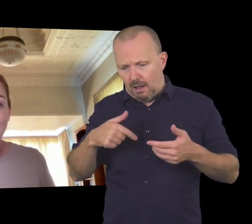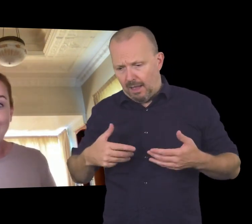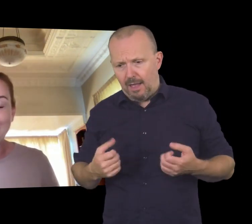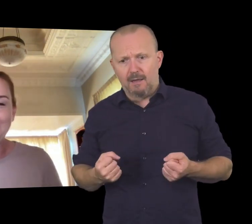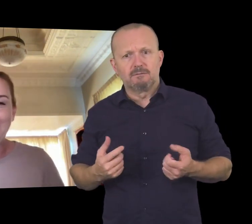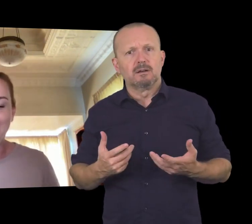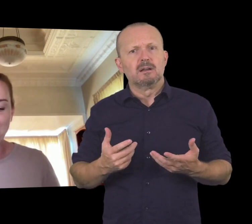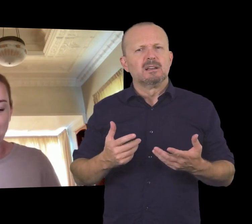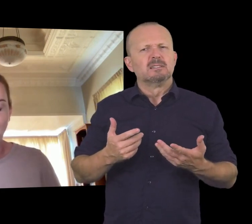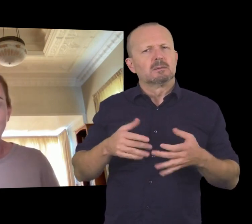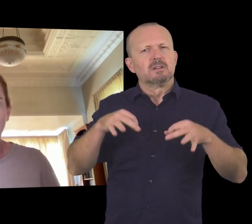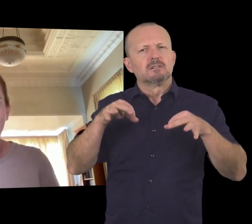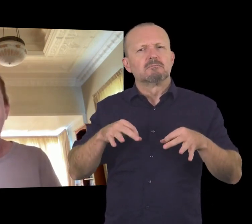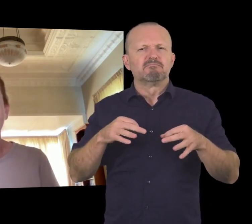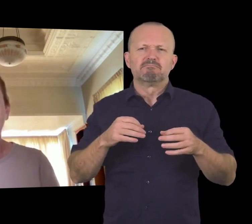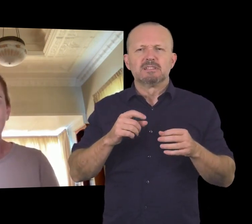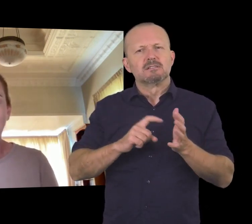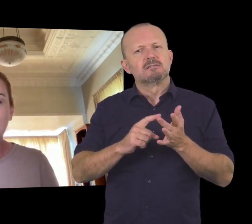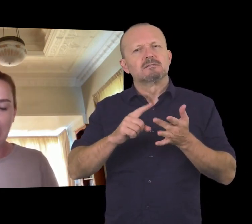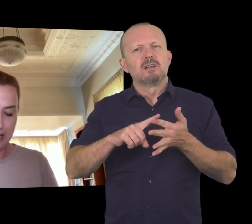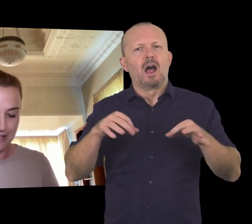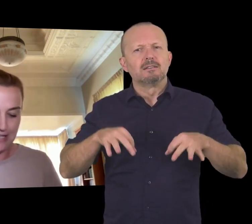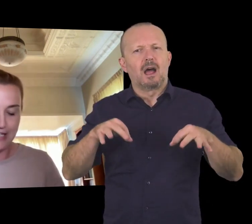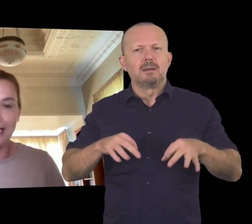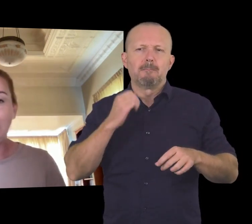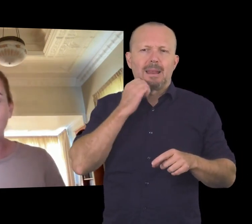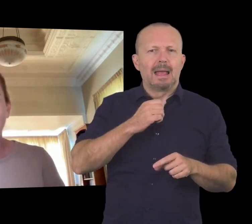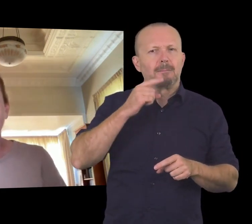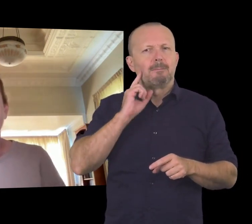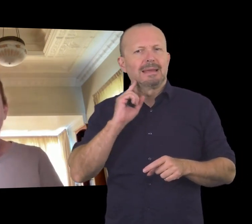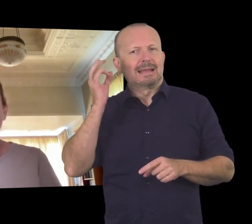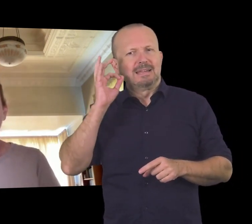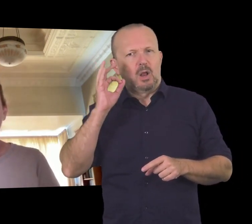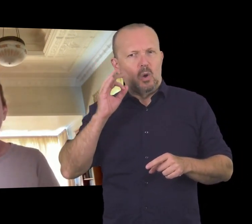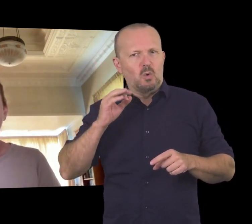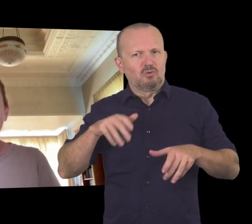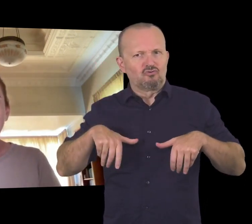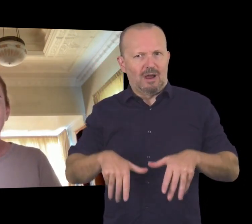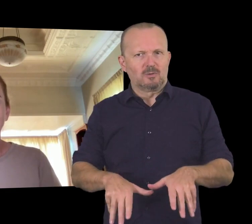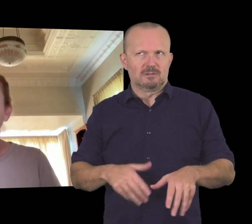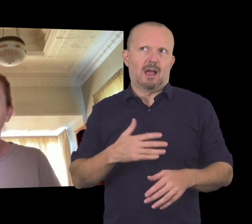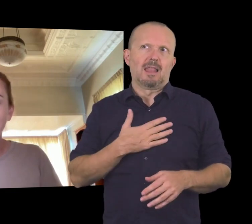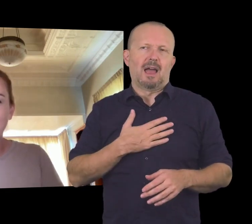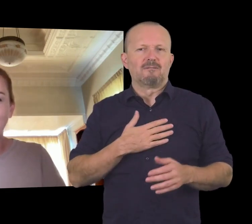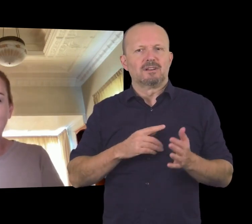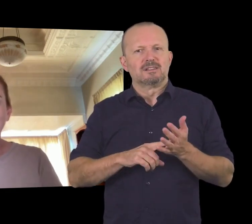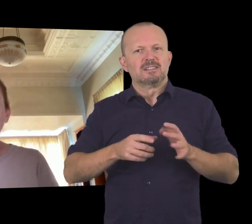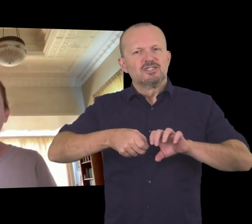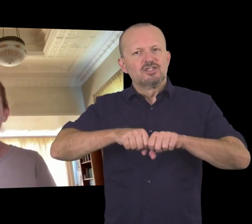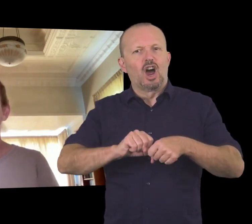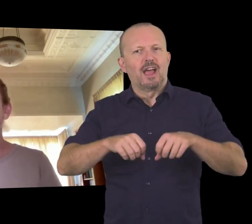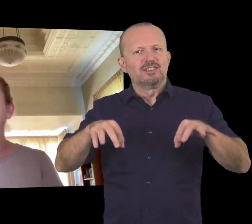I'm wearing some tie-dye black and pink and yellow trousers. I love my